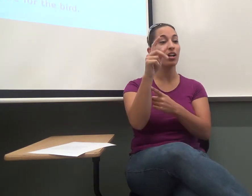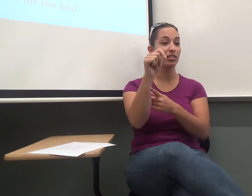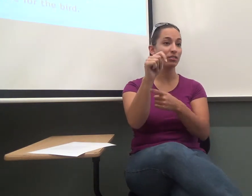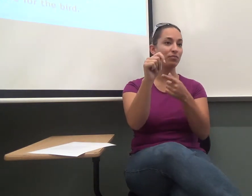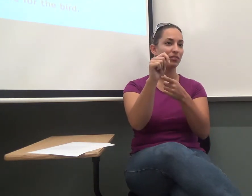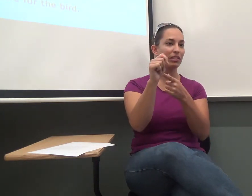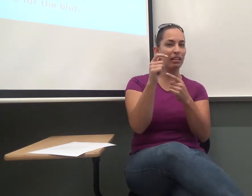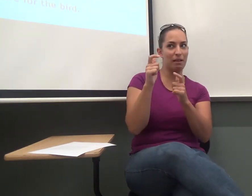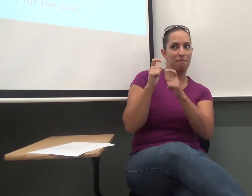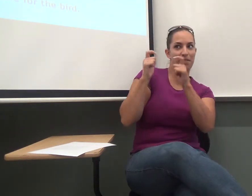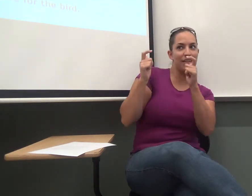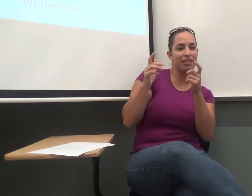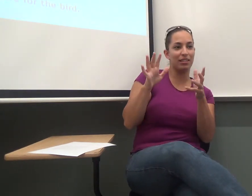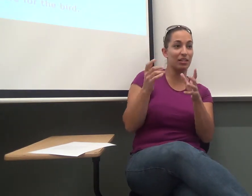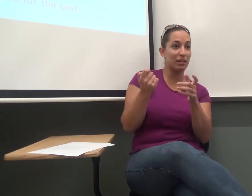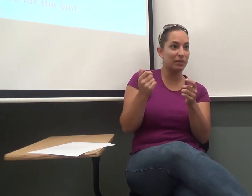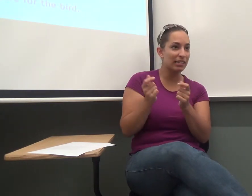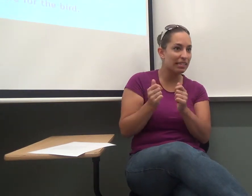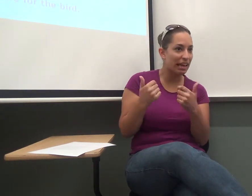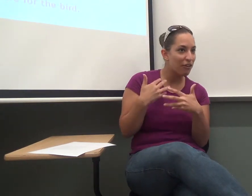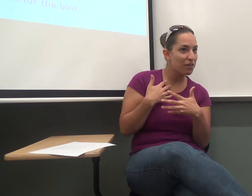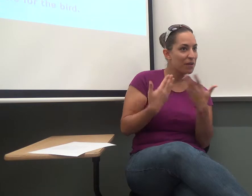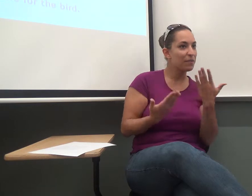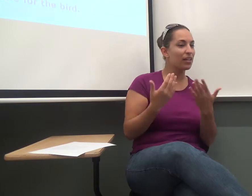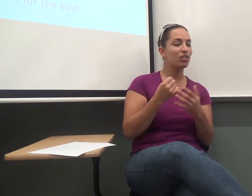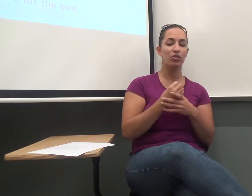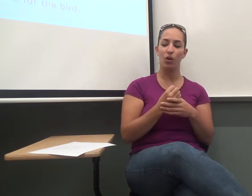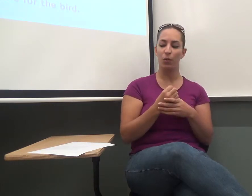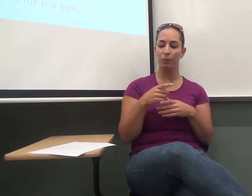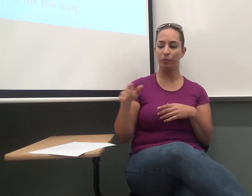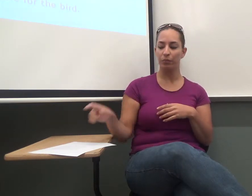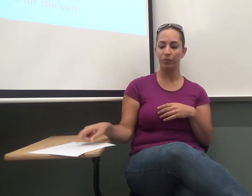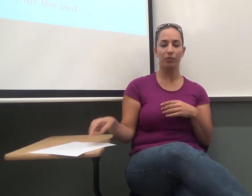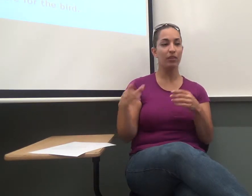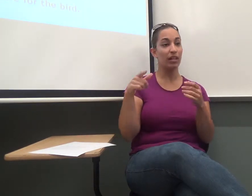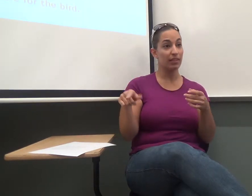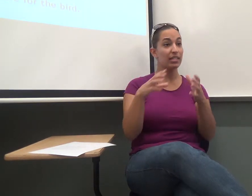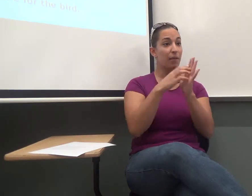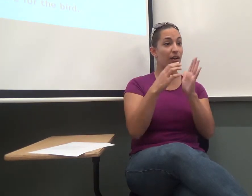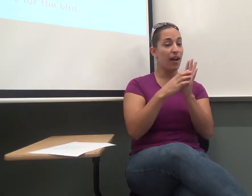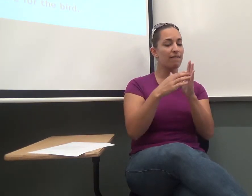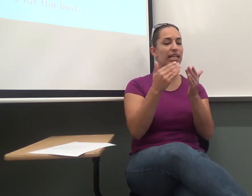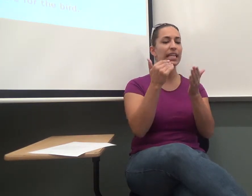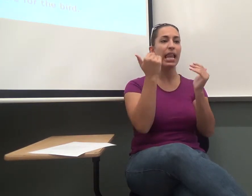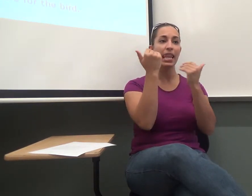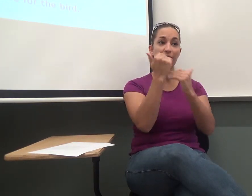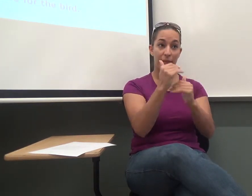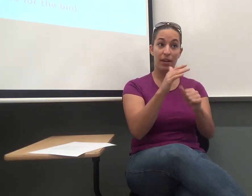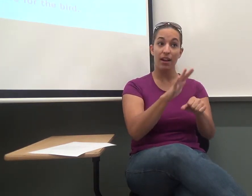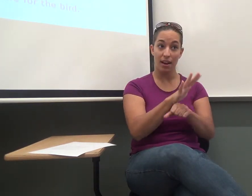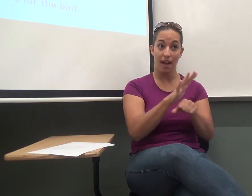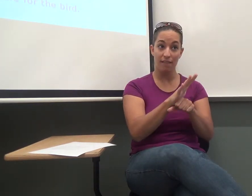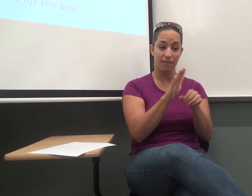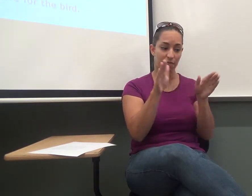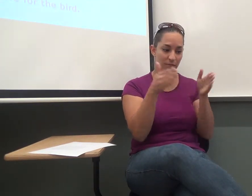my opinion, limited enough and also complete enough to fulfill